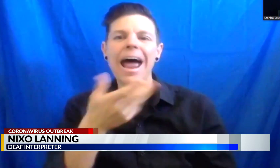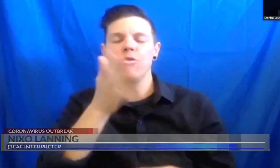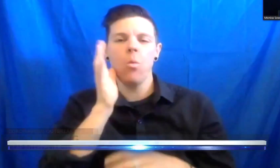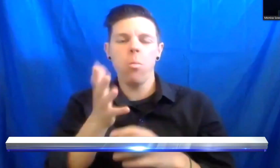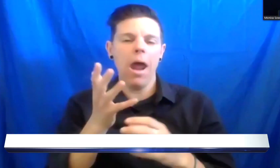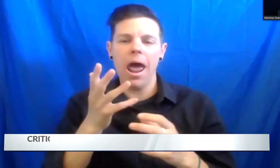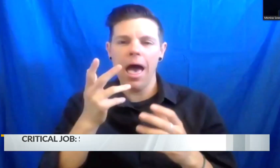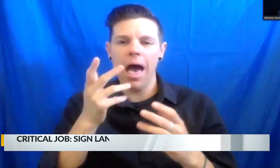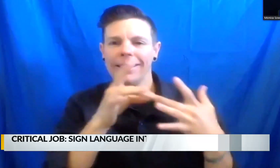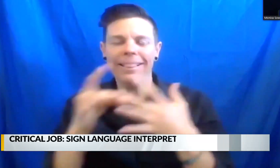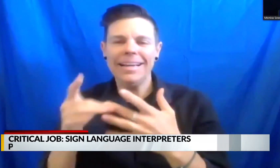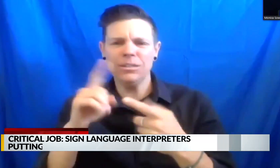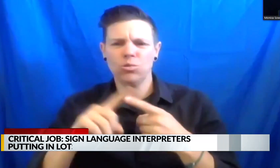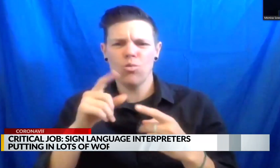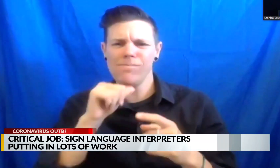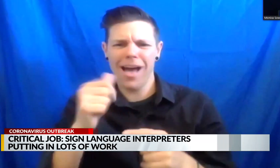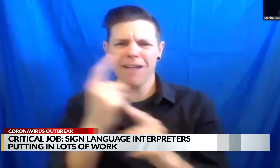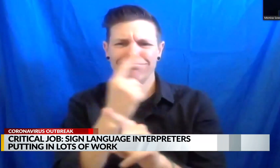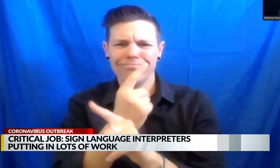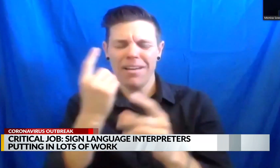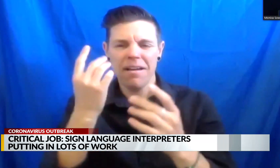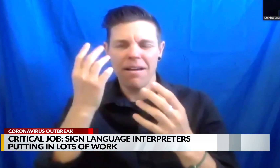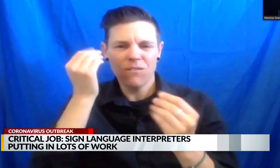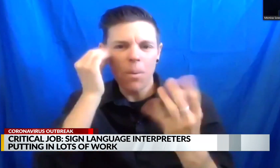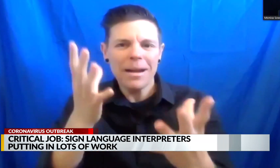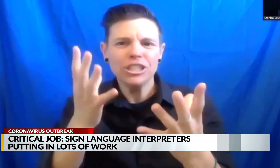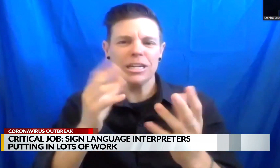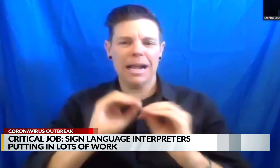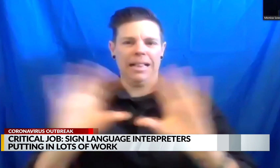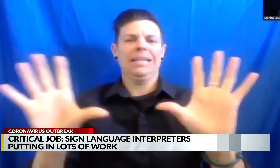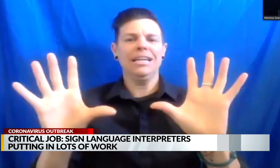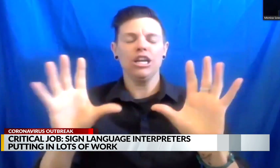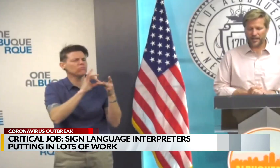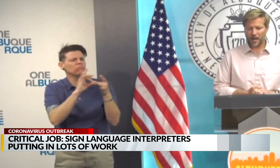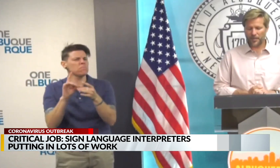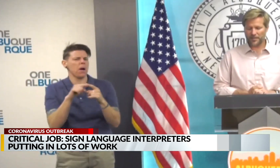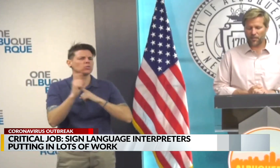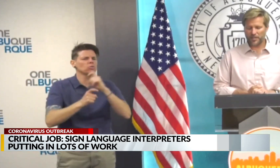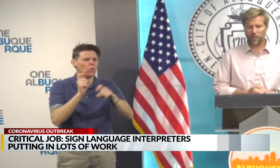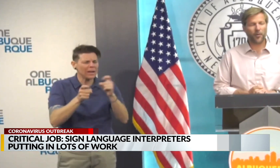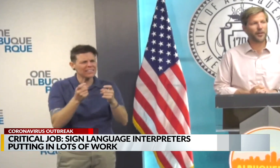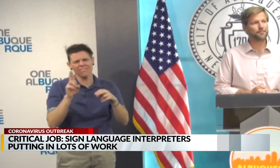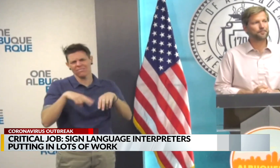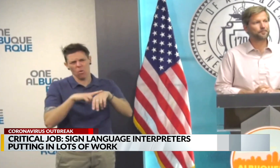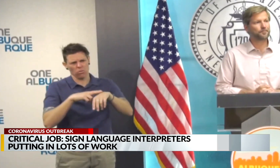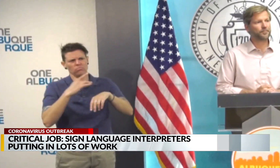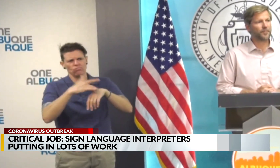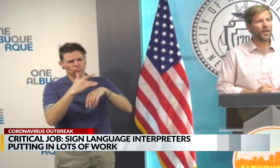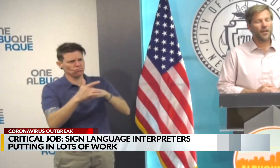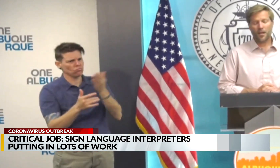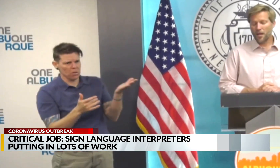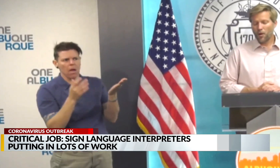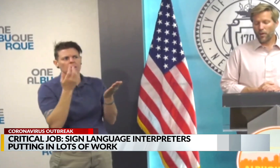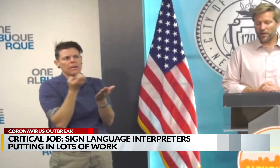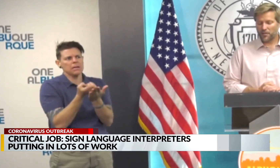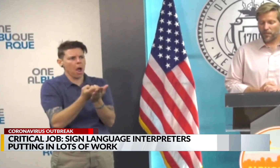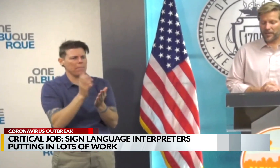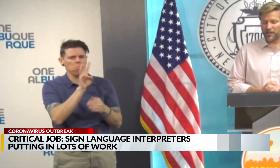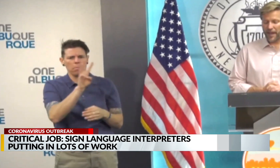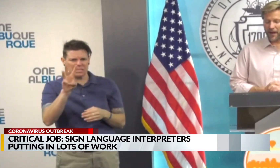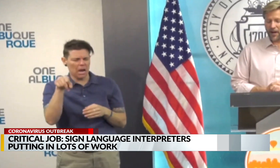continue longer than that, you will make mistakes, and it will lead to not accurate information. Freelance interpreter Nix O'Lanning tells